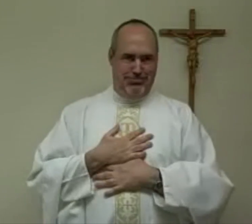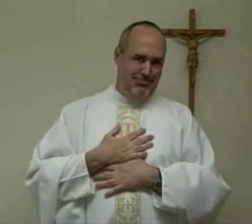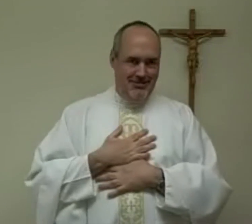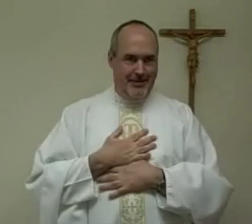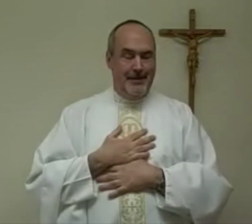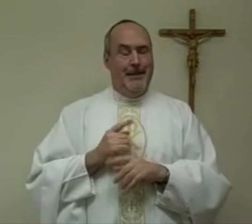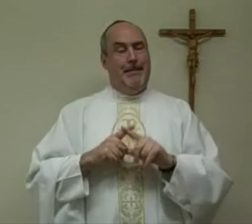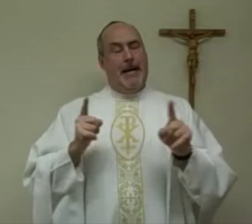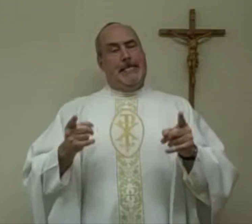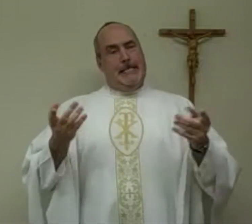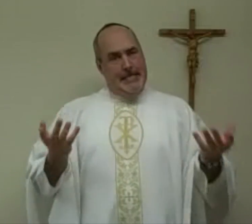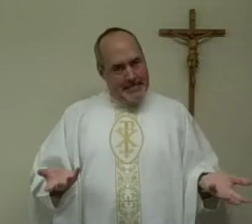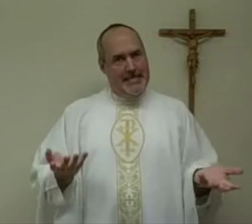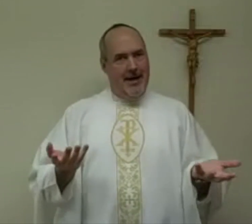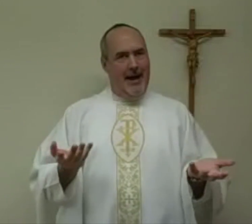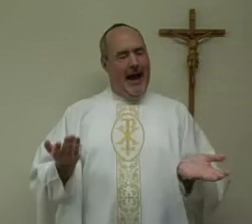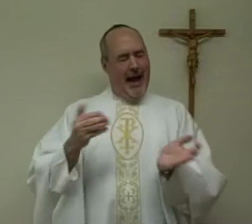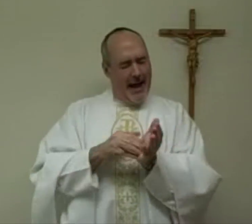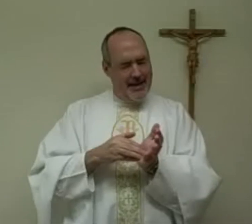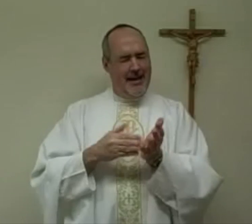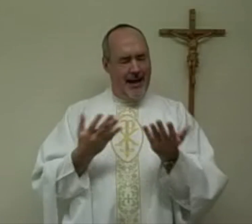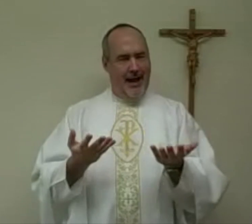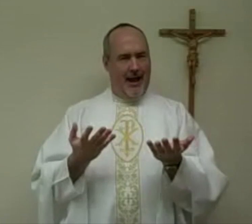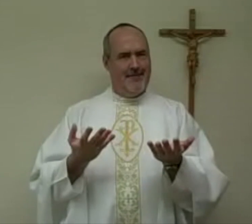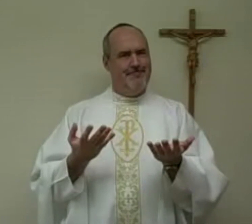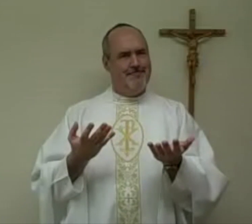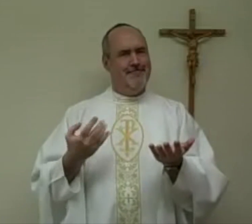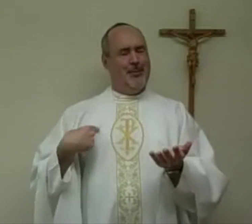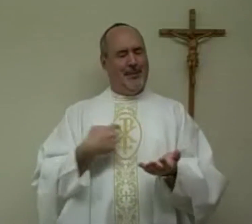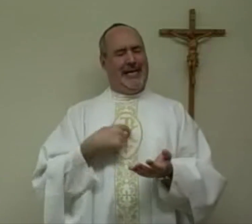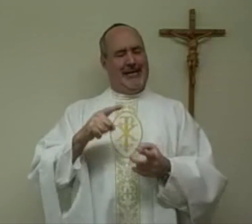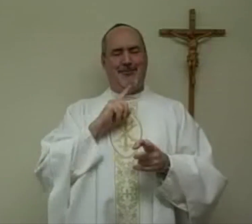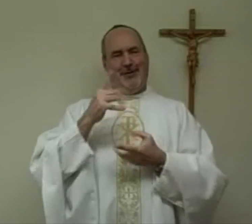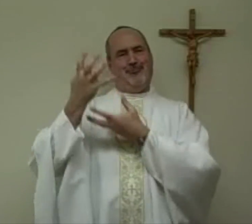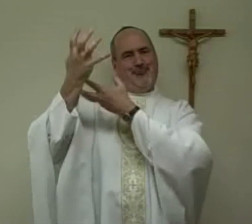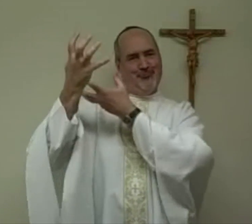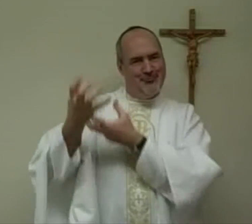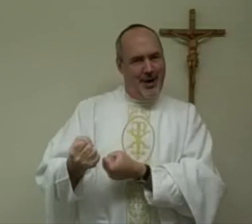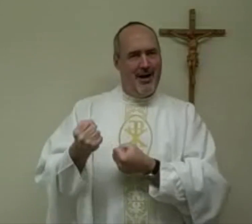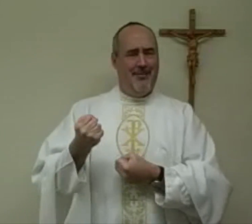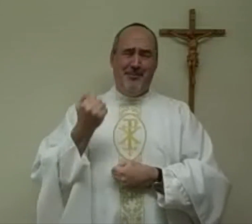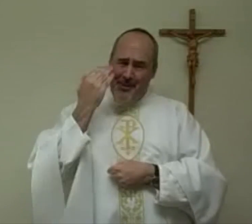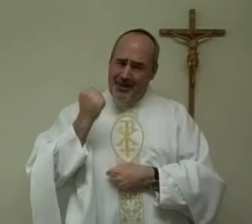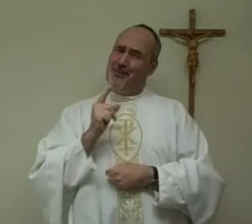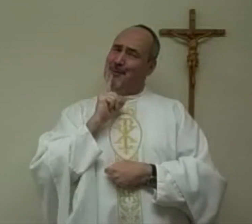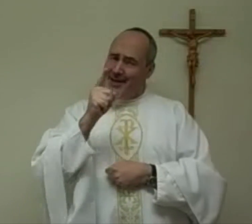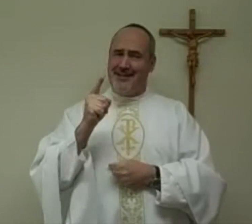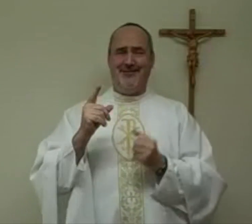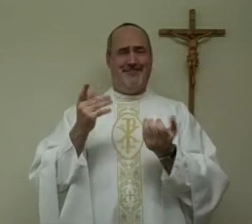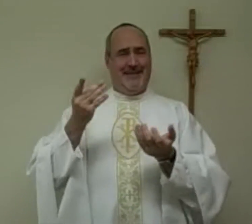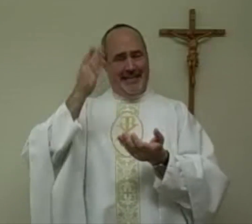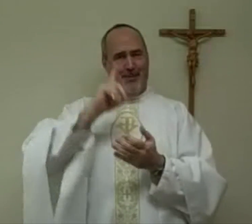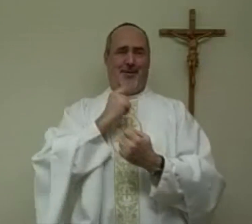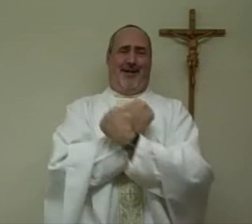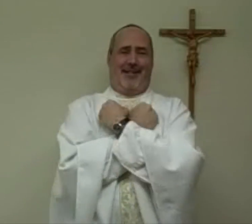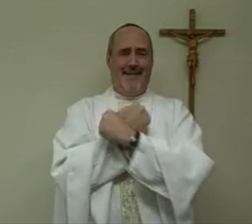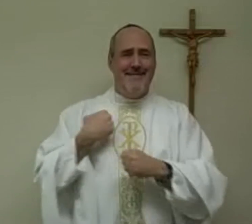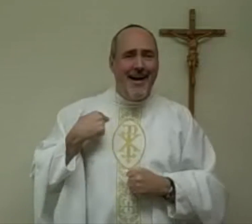next challenge or crisis. But again, we need to really trust, because God